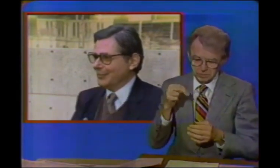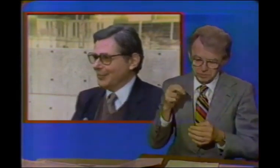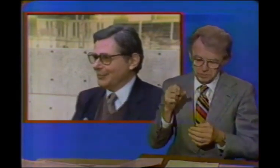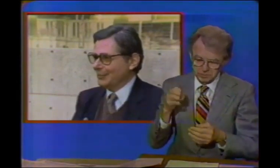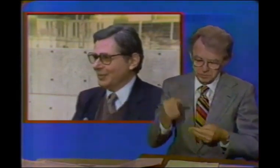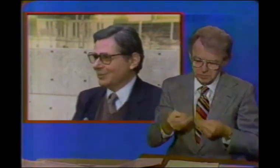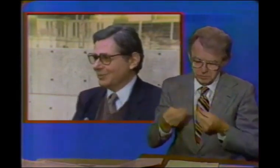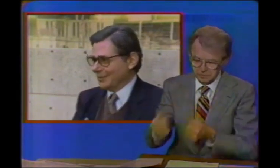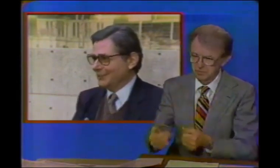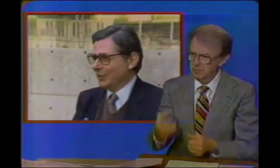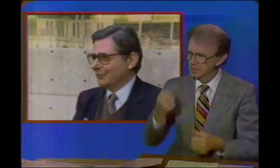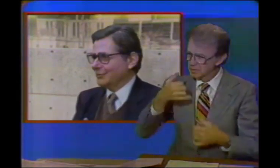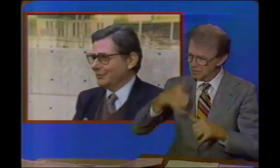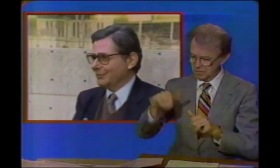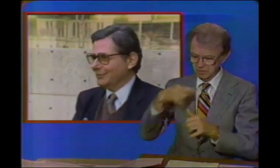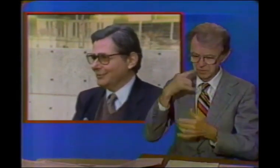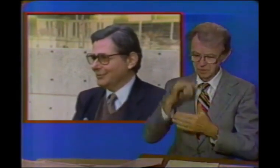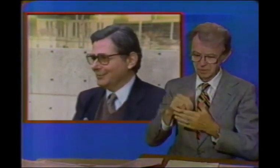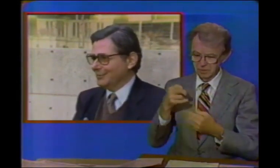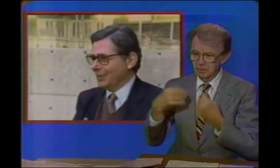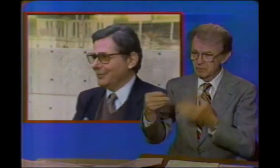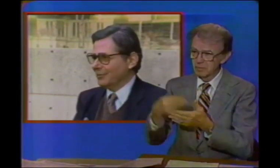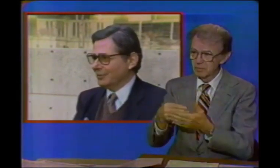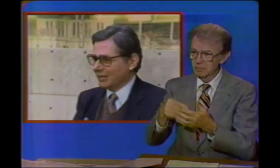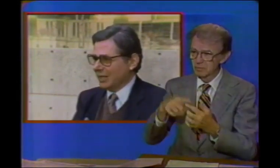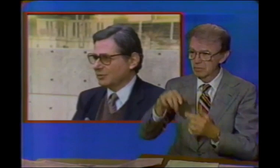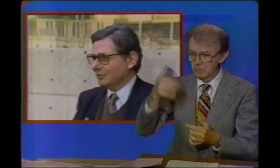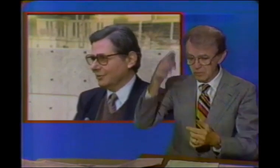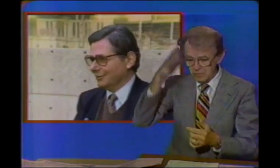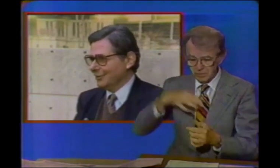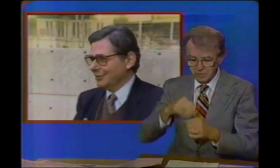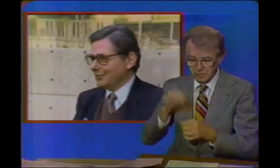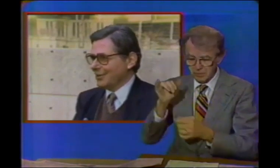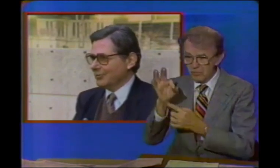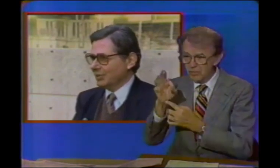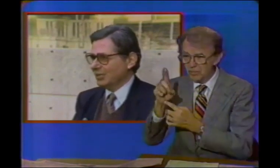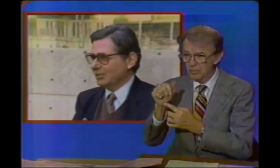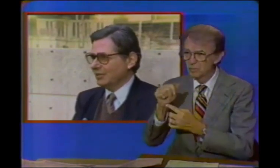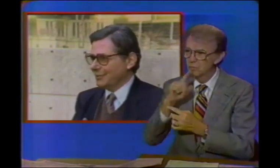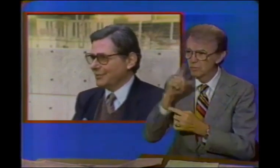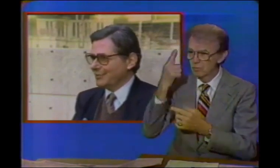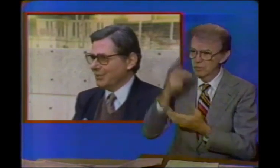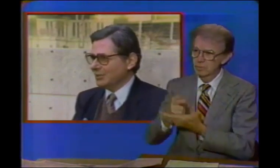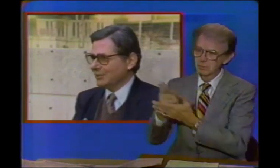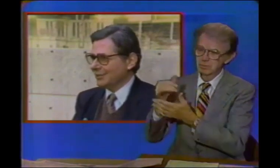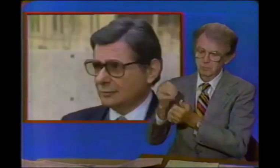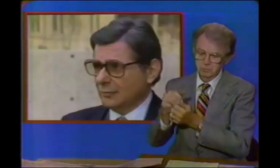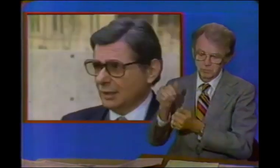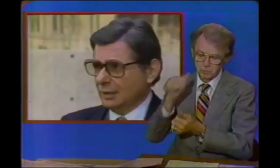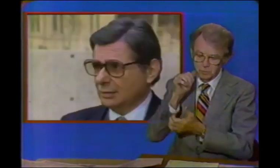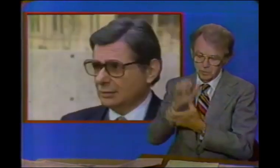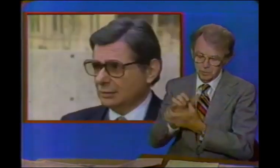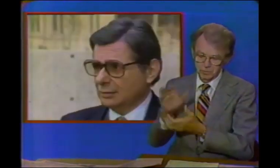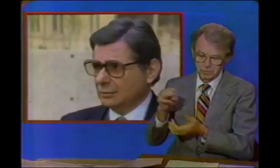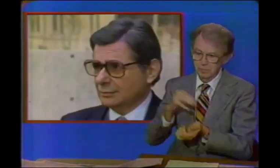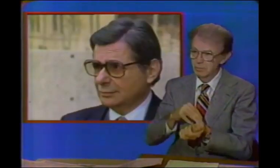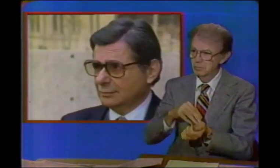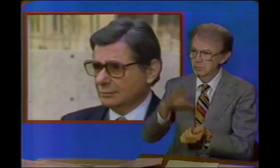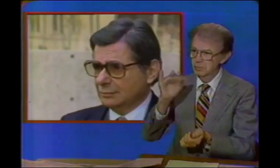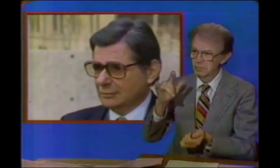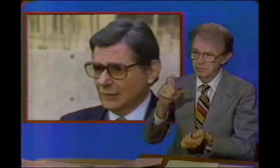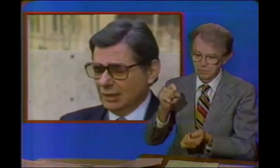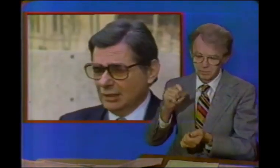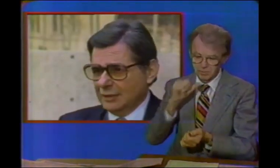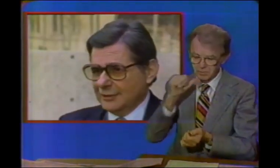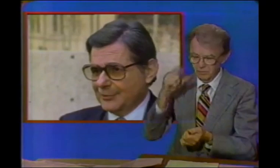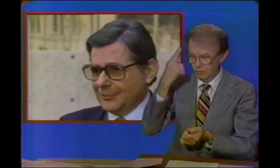are monies that I've borrowed to pay for counsel and transportation and other expenses. Jacob still maintains the